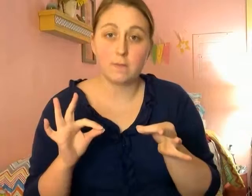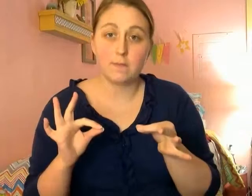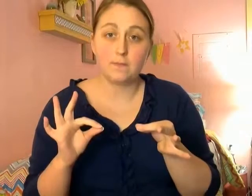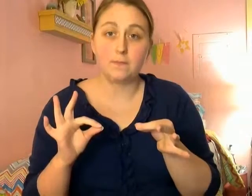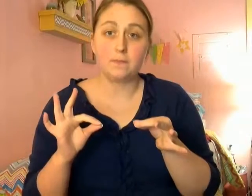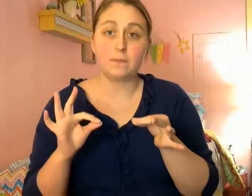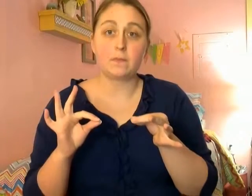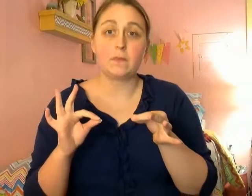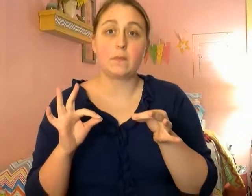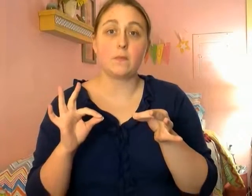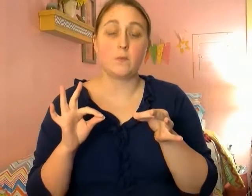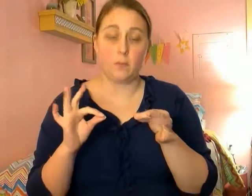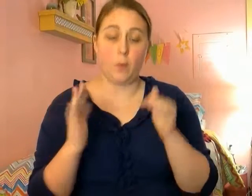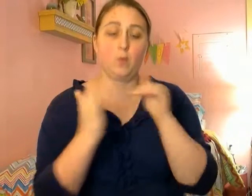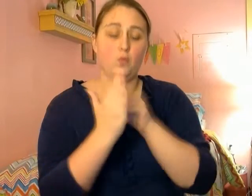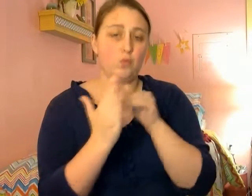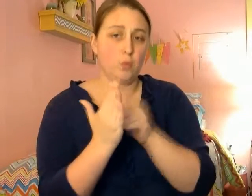One more time. Take messages.